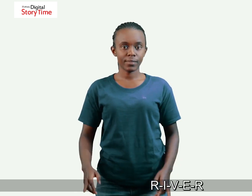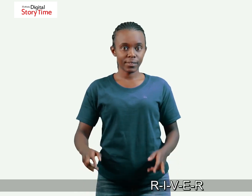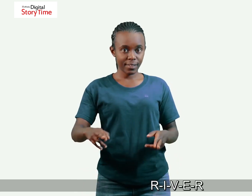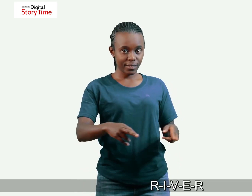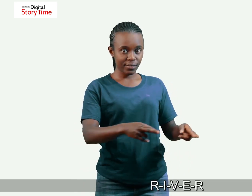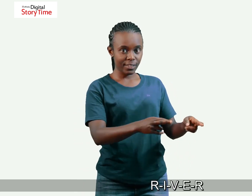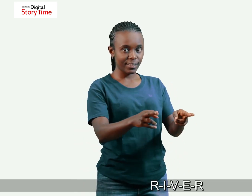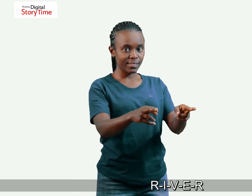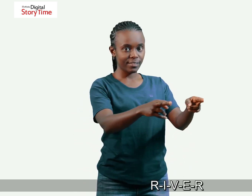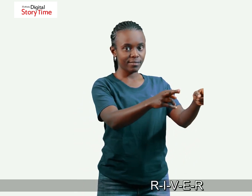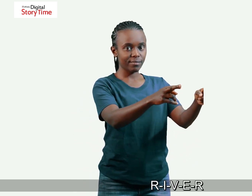River.